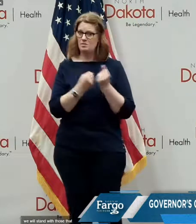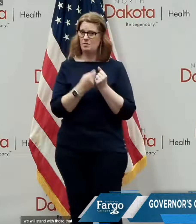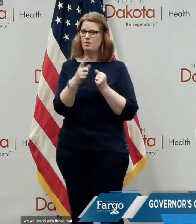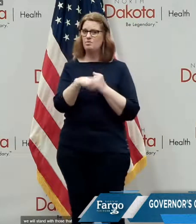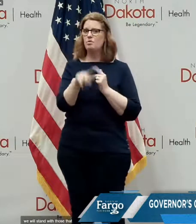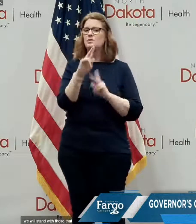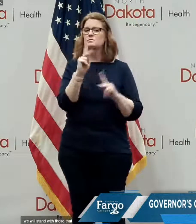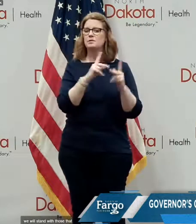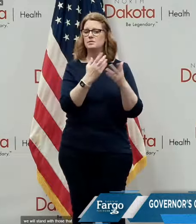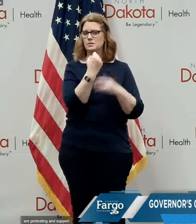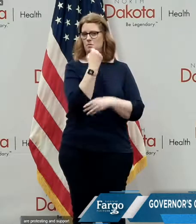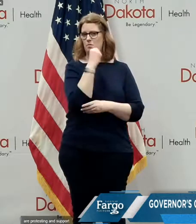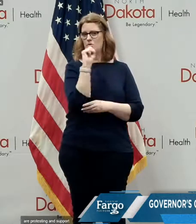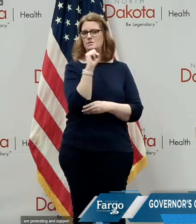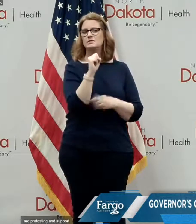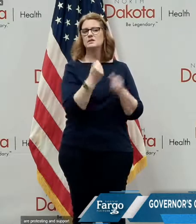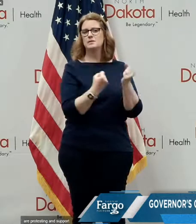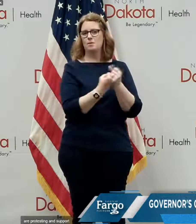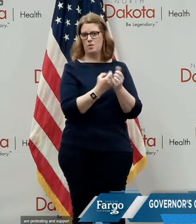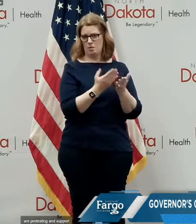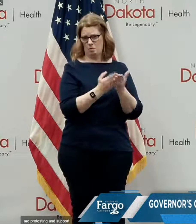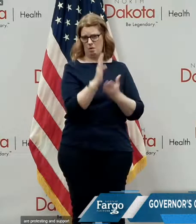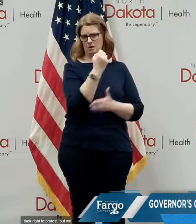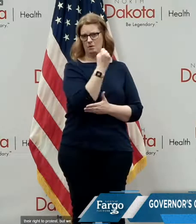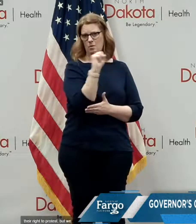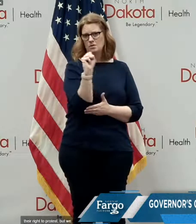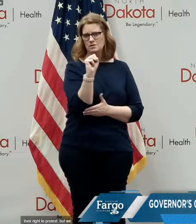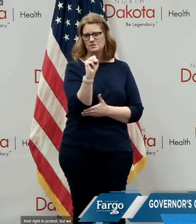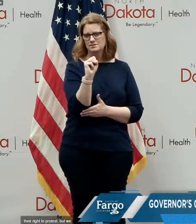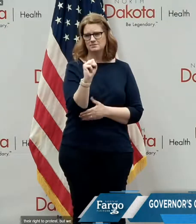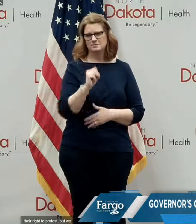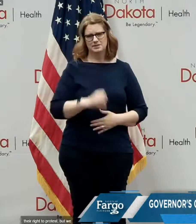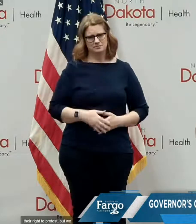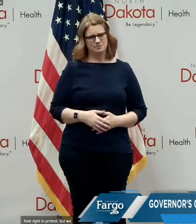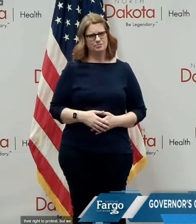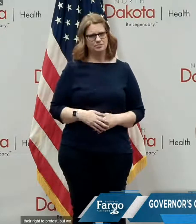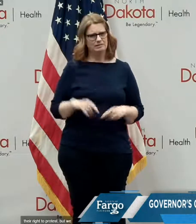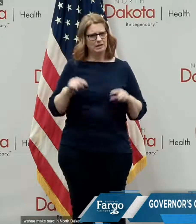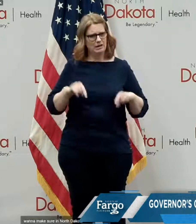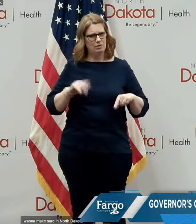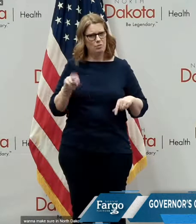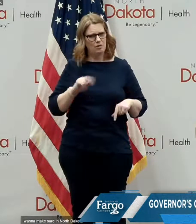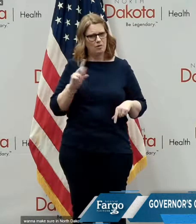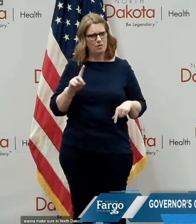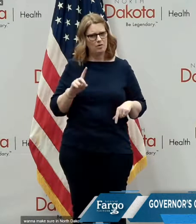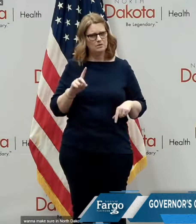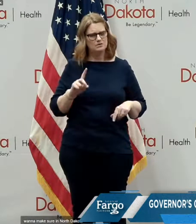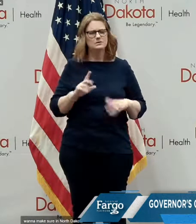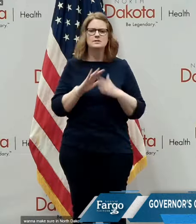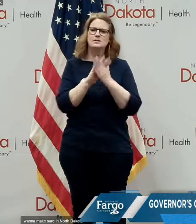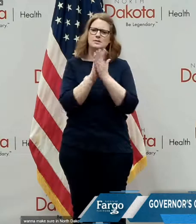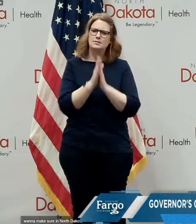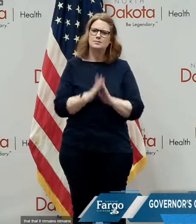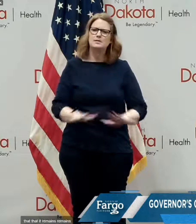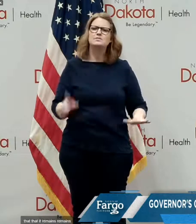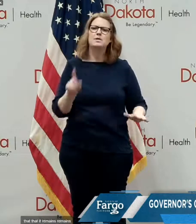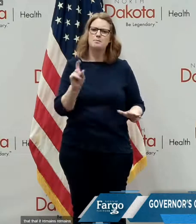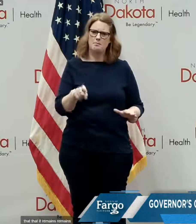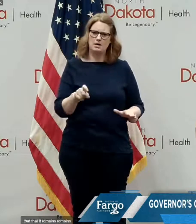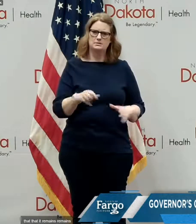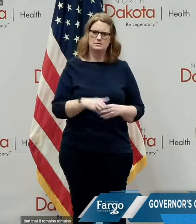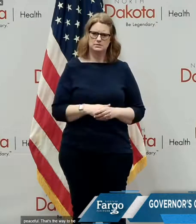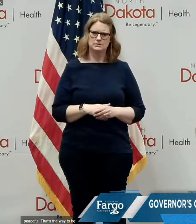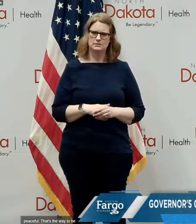their right to protest, but we want to make sure in North Dakota that it remains peaceful. So that's the way to be